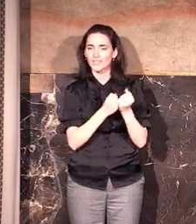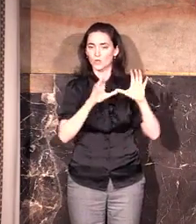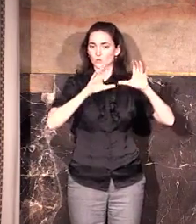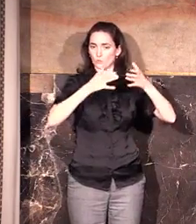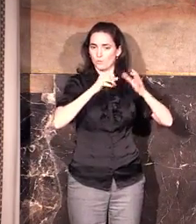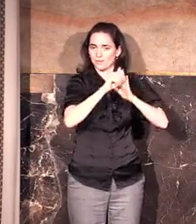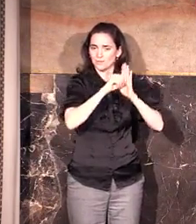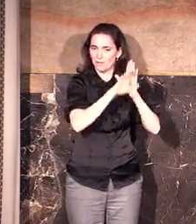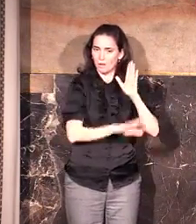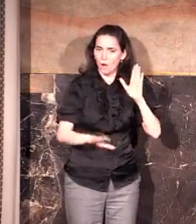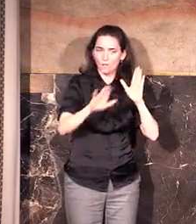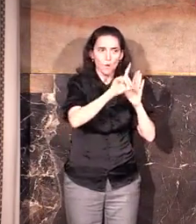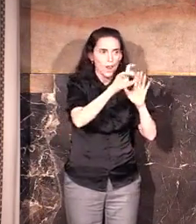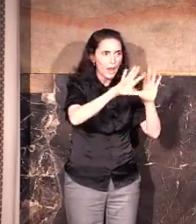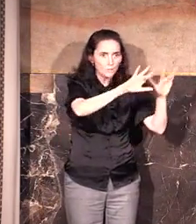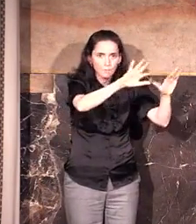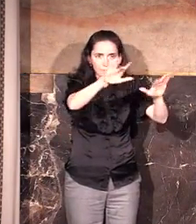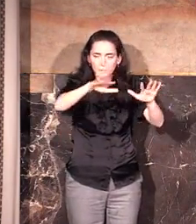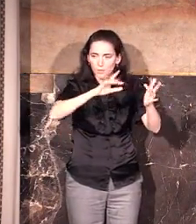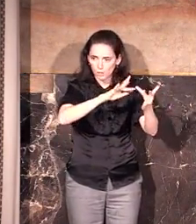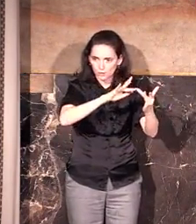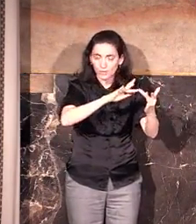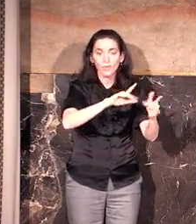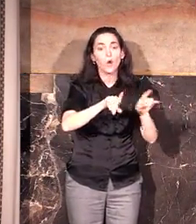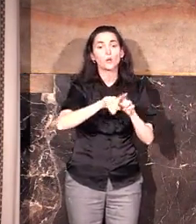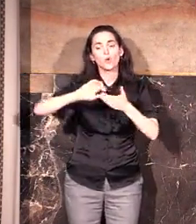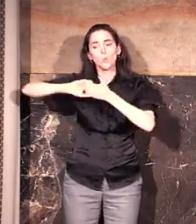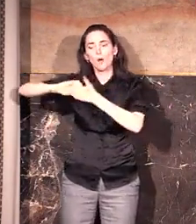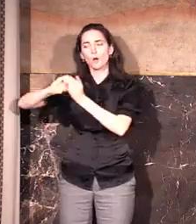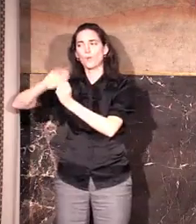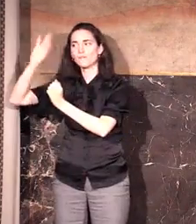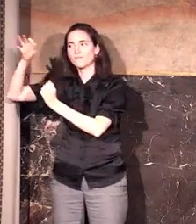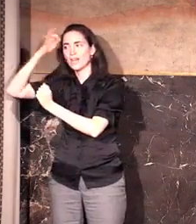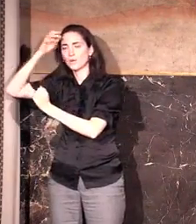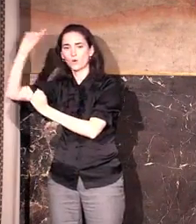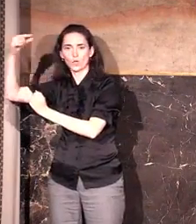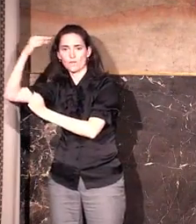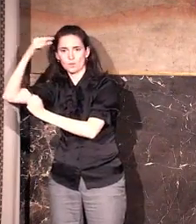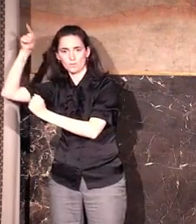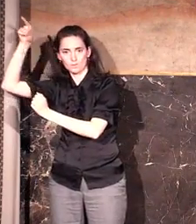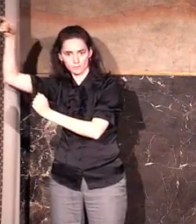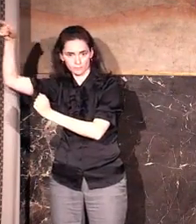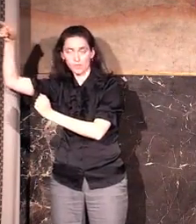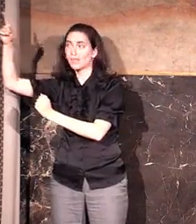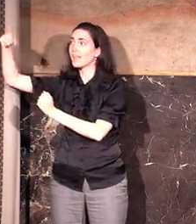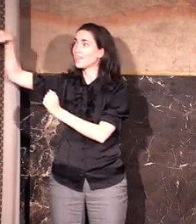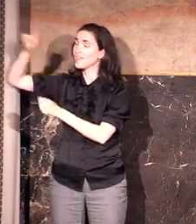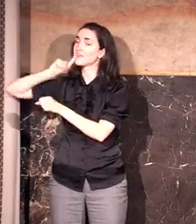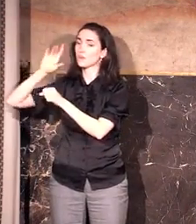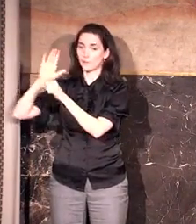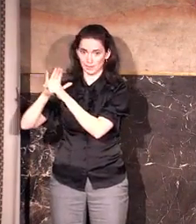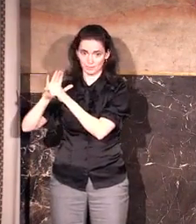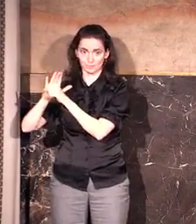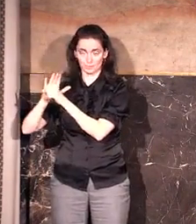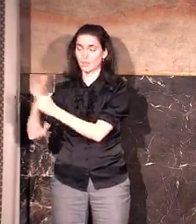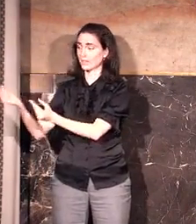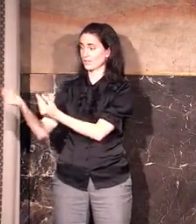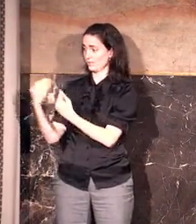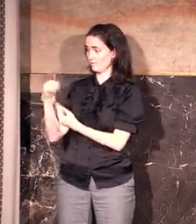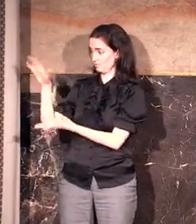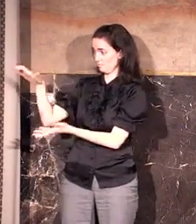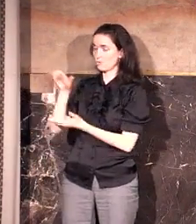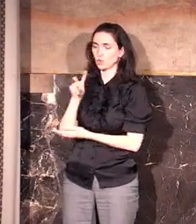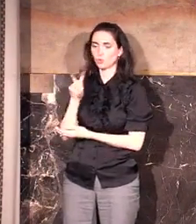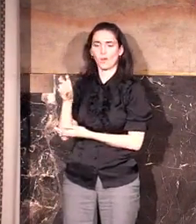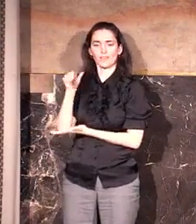across the state. Another is through the partnership with the federal government. We know that the federal government has made the commitment to supply us with 200,000